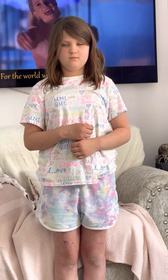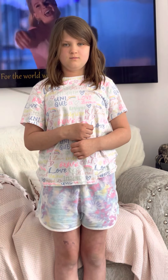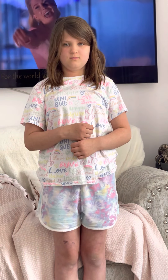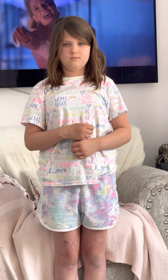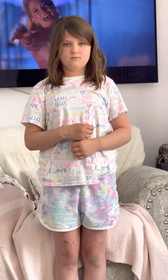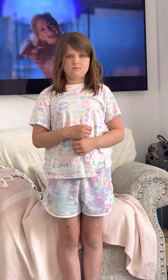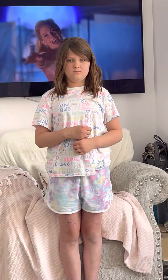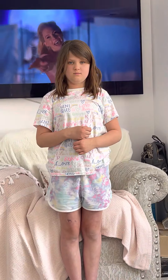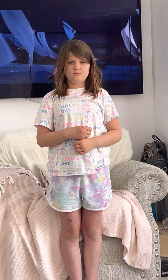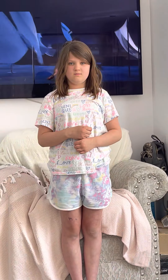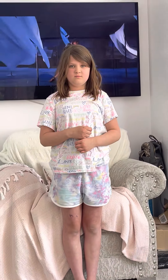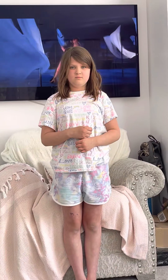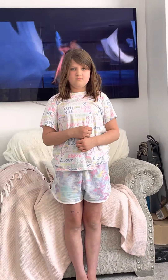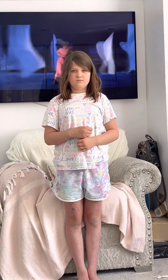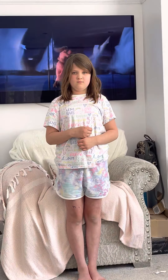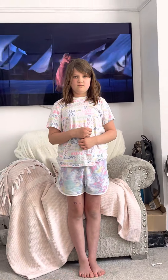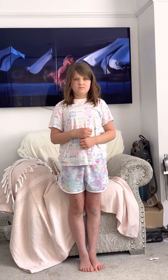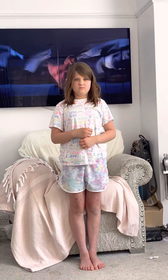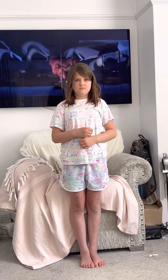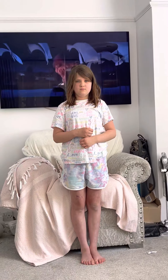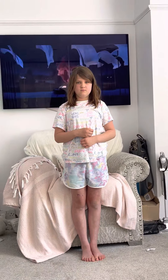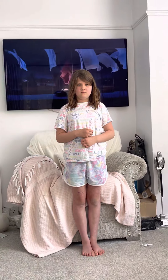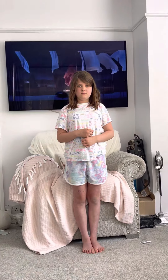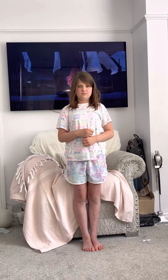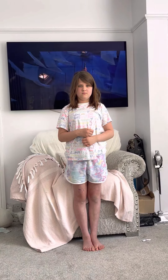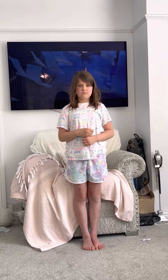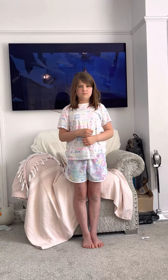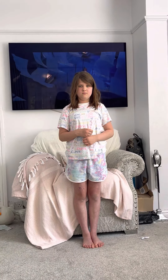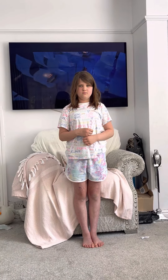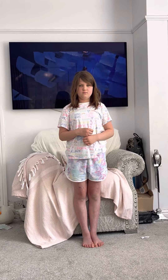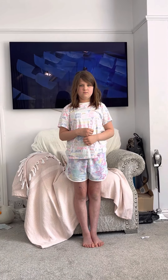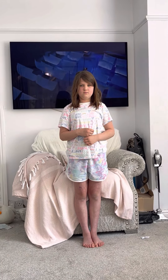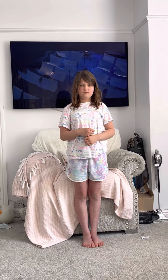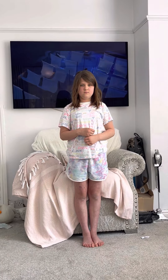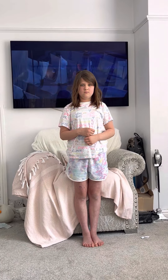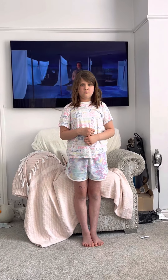million dreams of A A you.